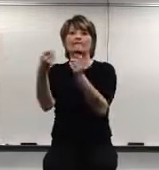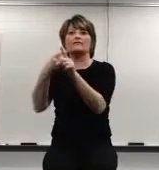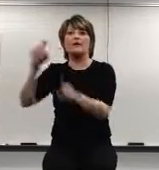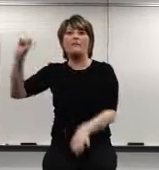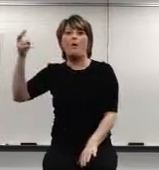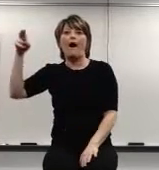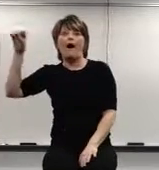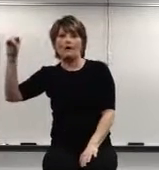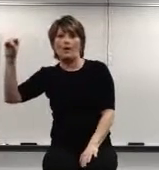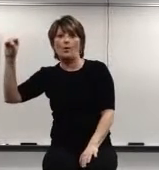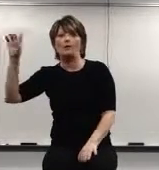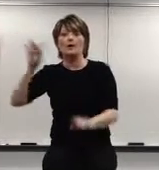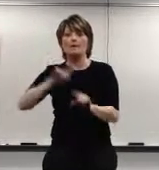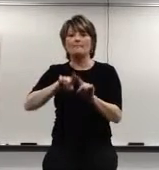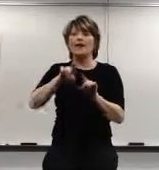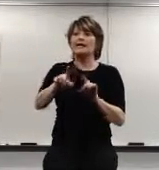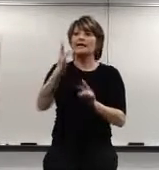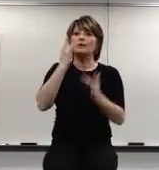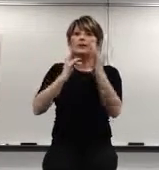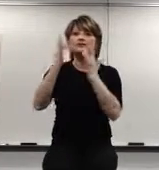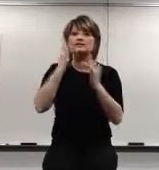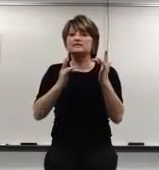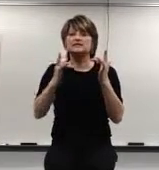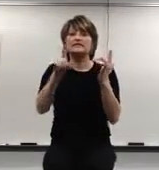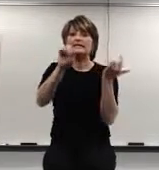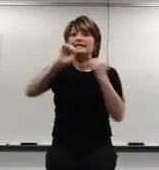whole family drove from Ohio